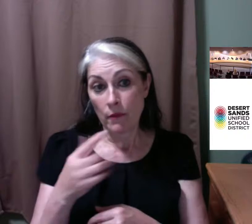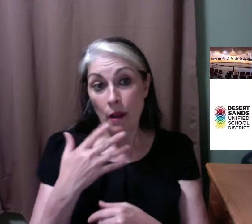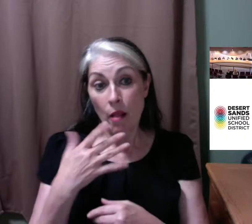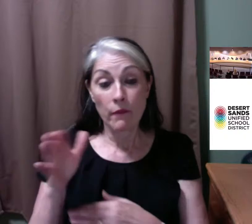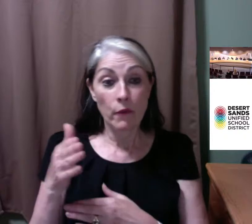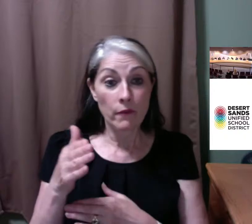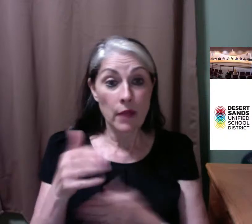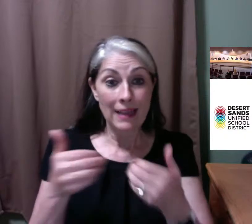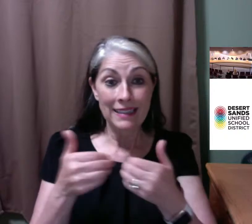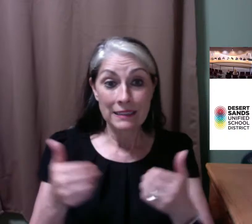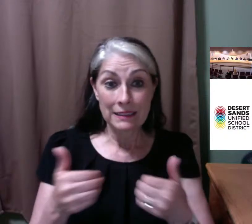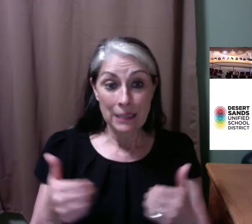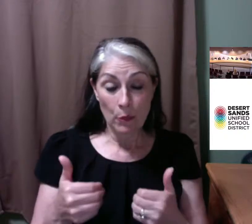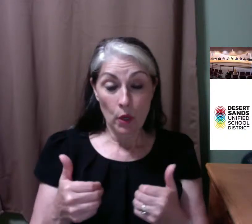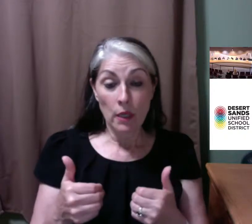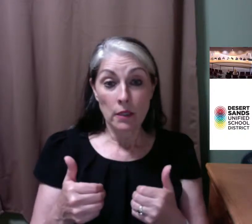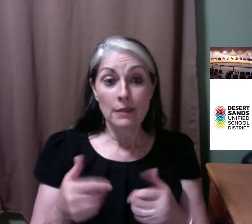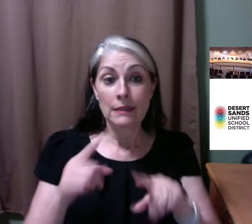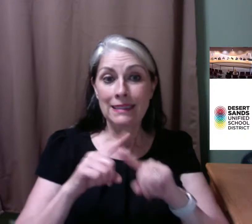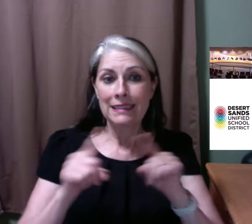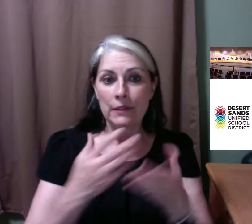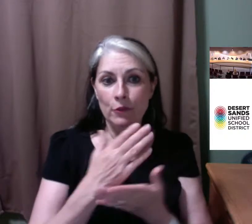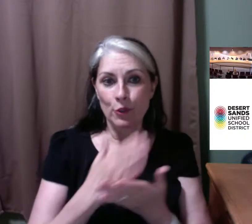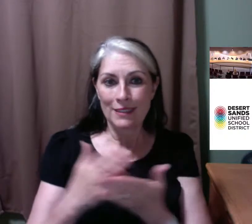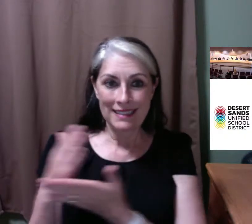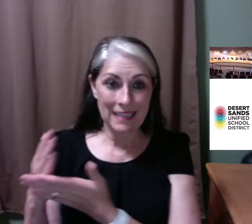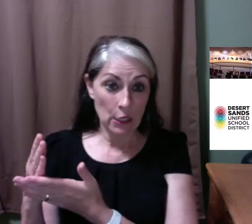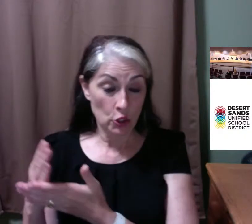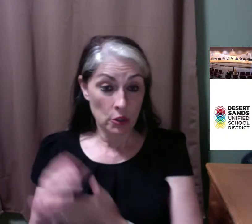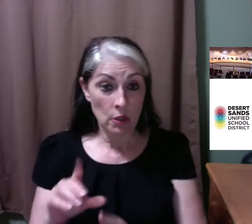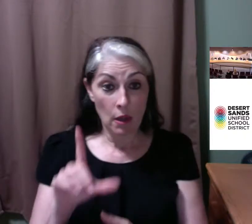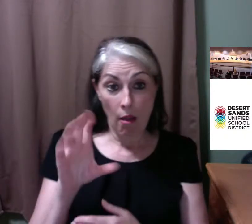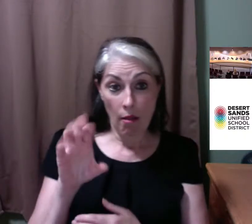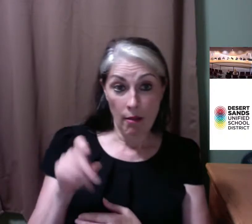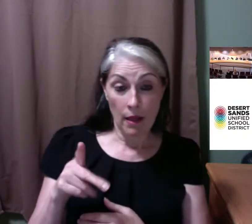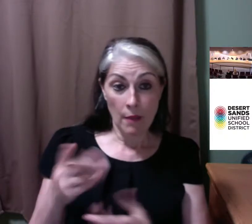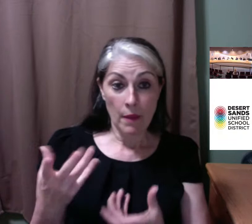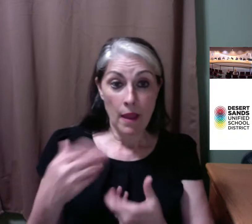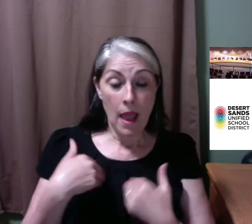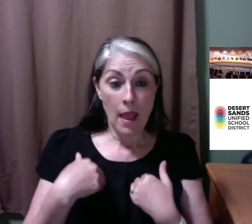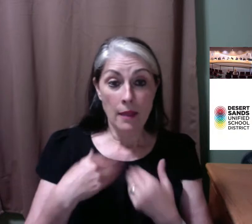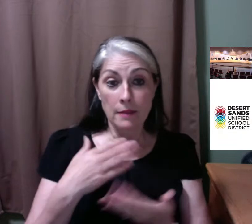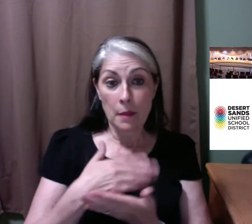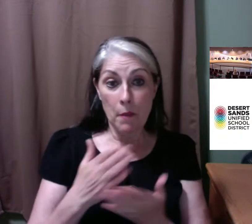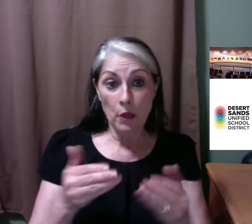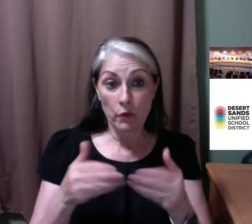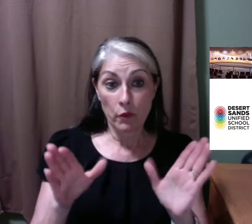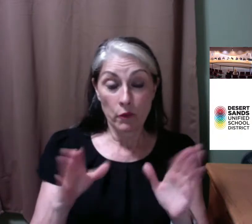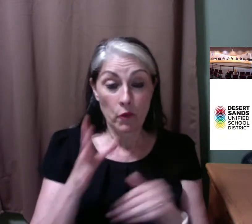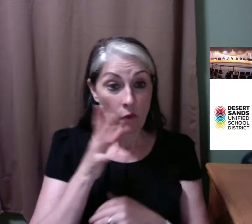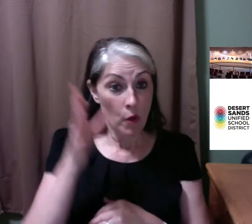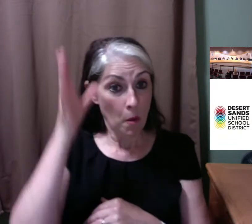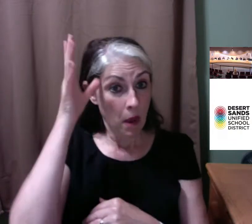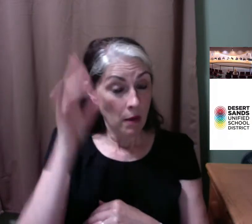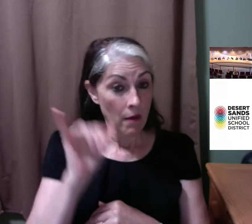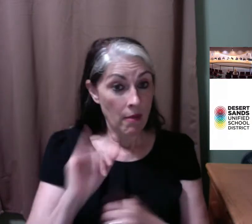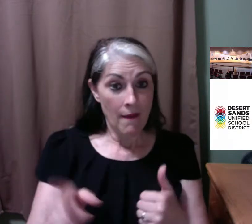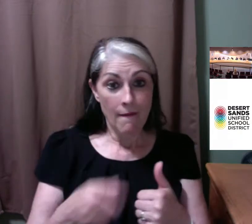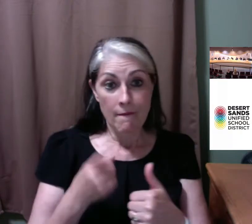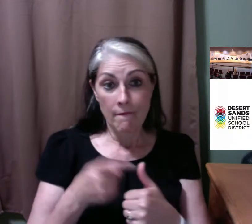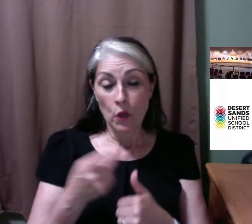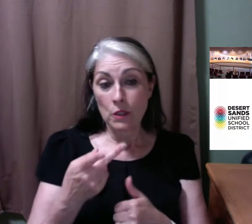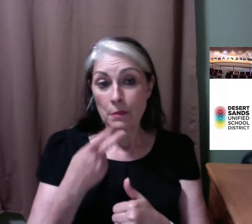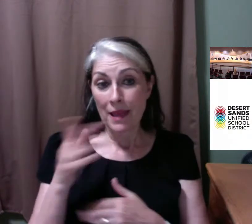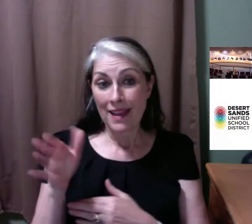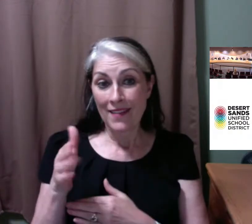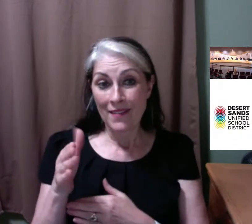flags separating it into different sections. The LCAP also contains the budget overview for parents, which is that first pink